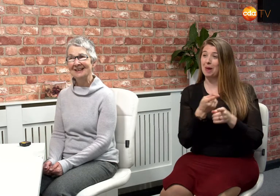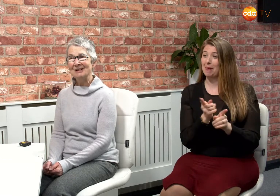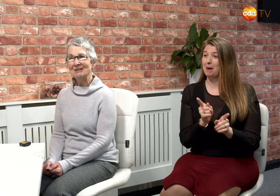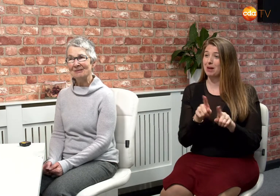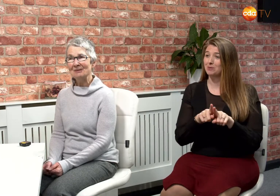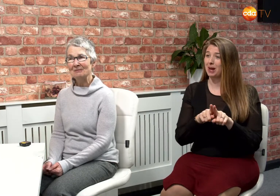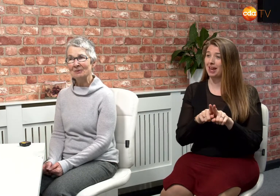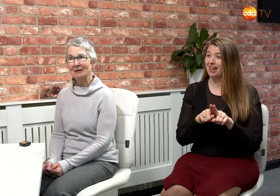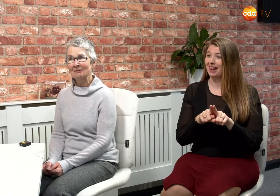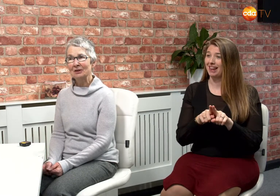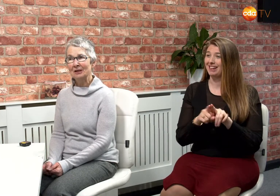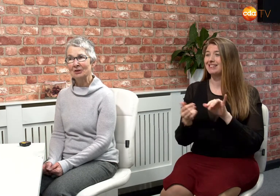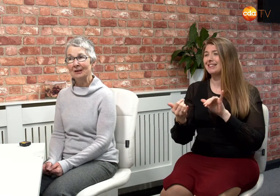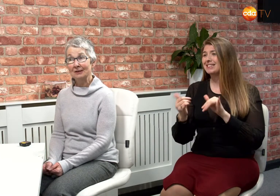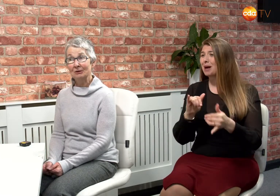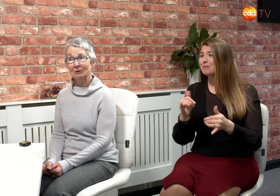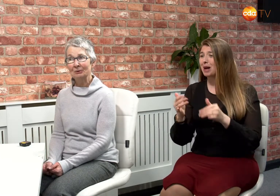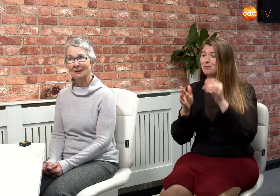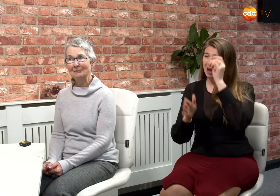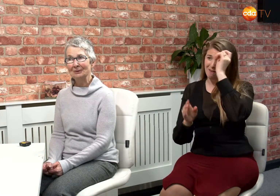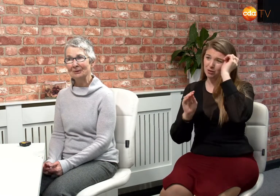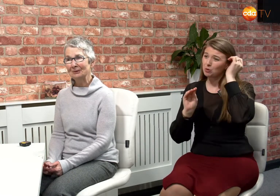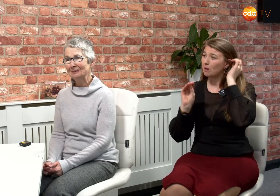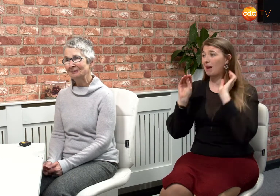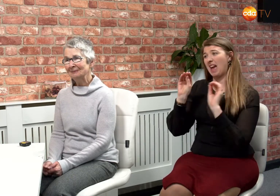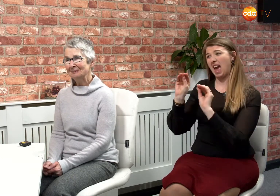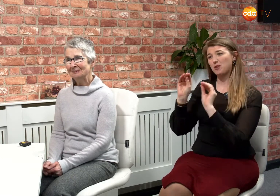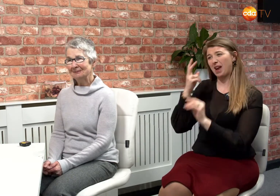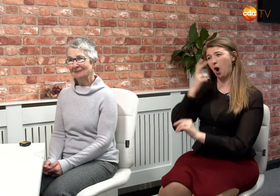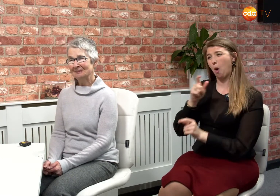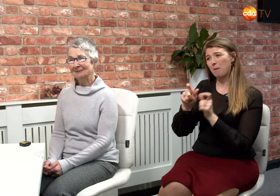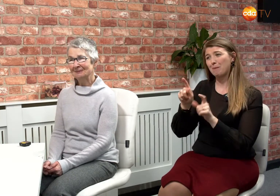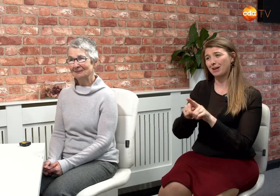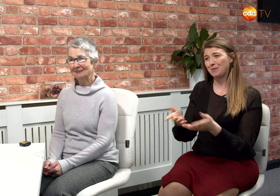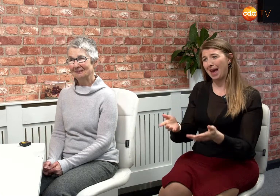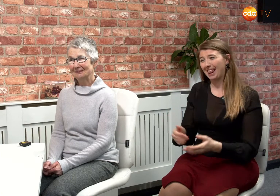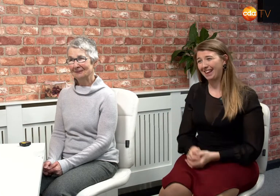sometimes we have to educate our old people too.